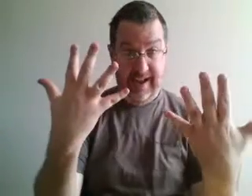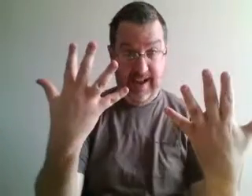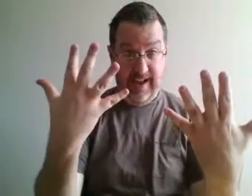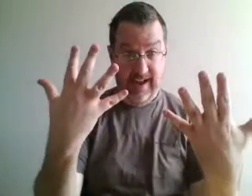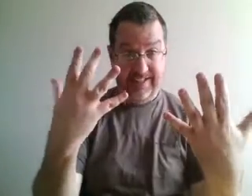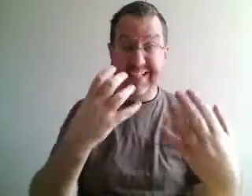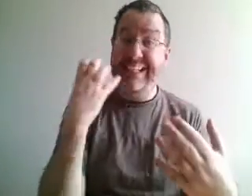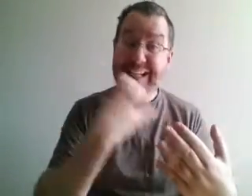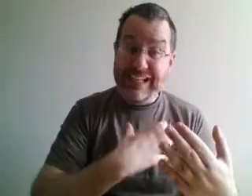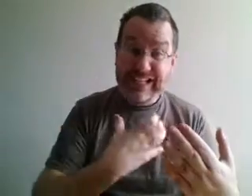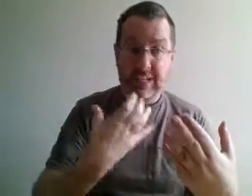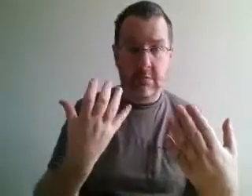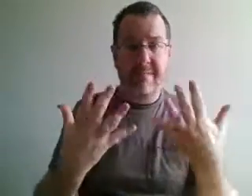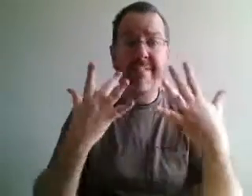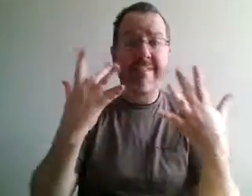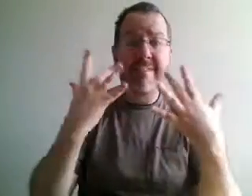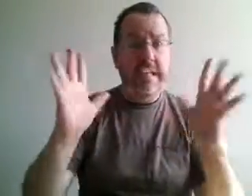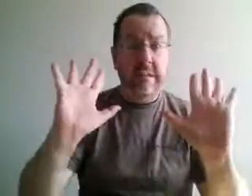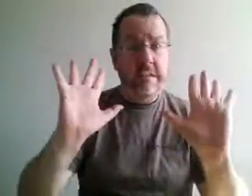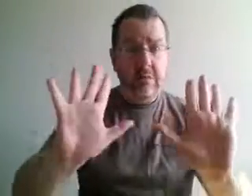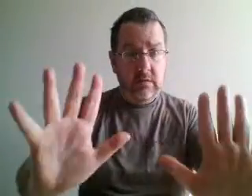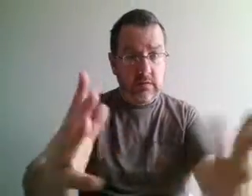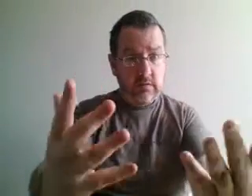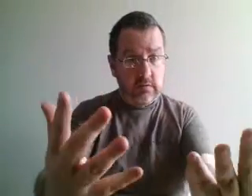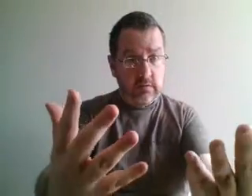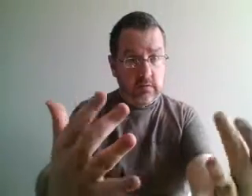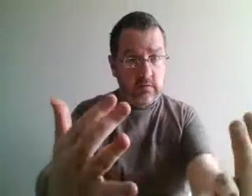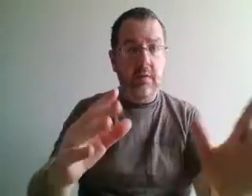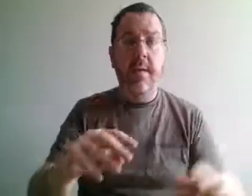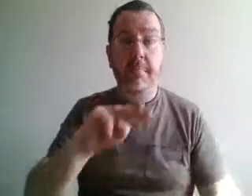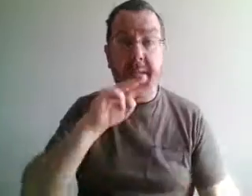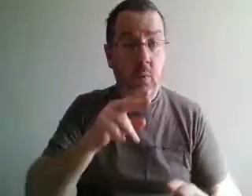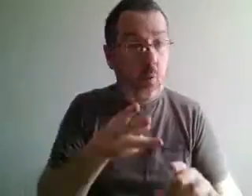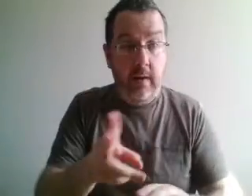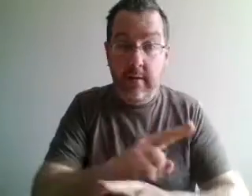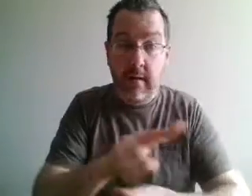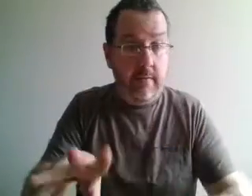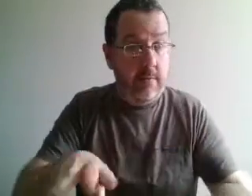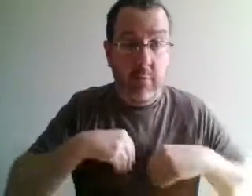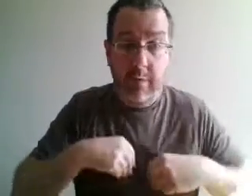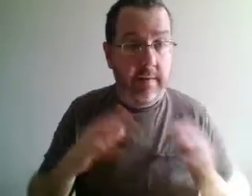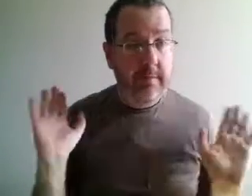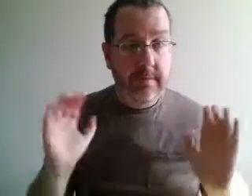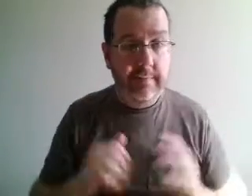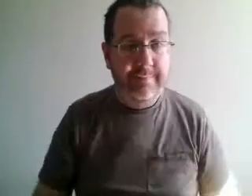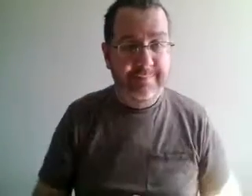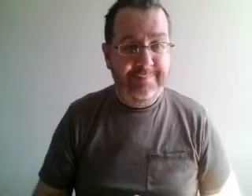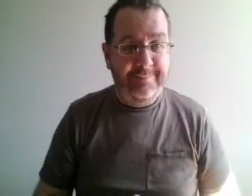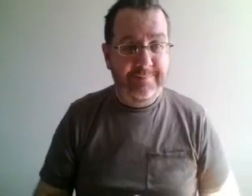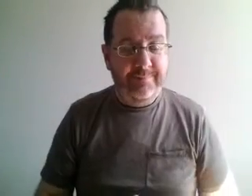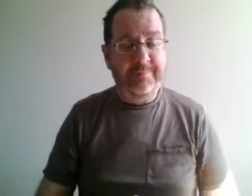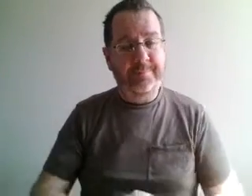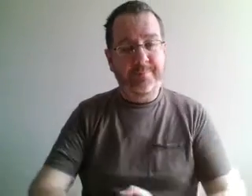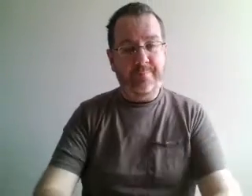face, you're not going to pick up the virus from anything. I think it's sensible advice. Mary,